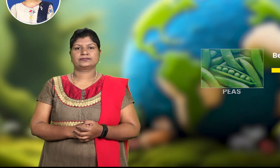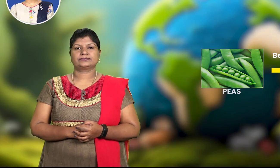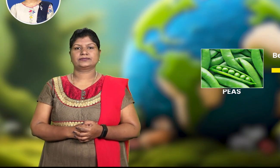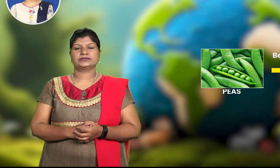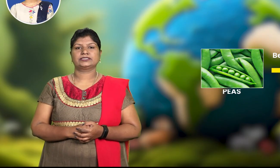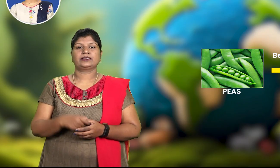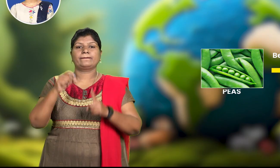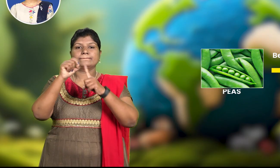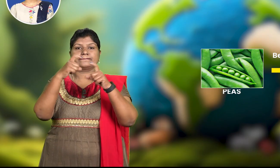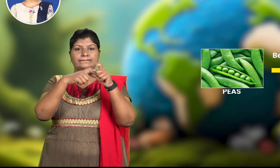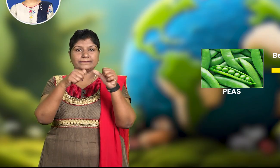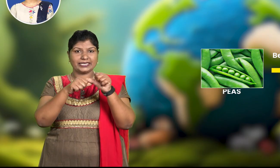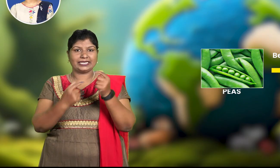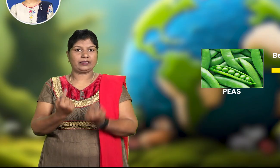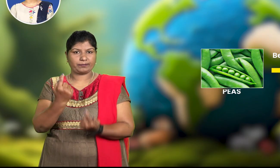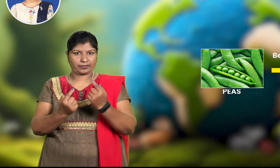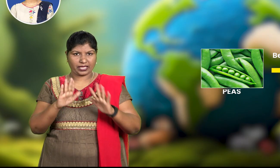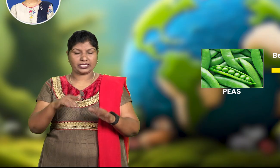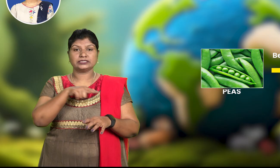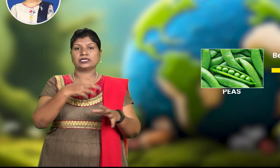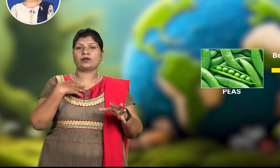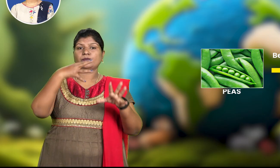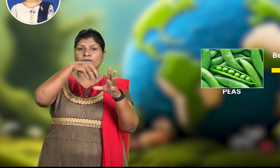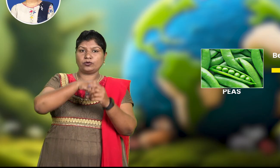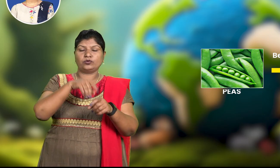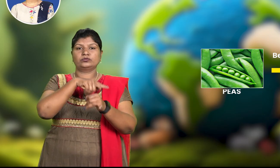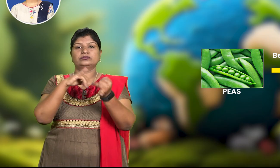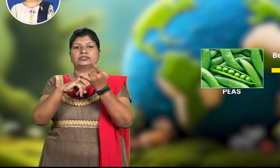Pea plants belong to the species